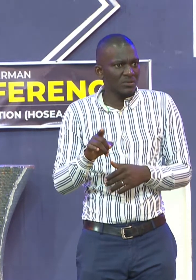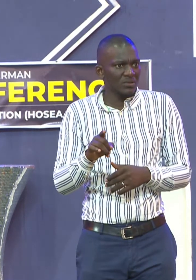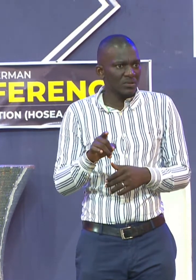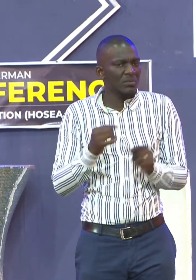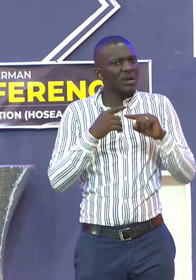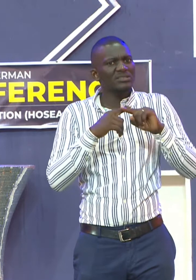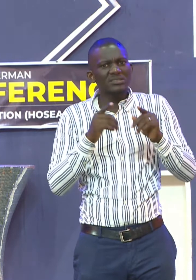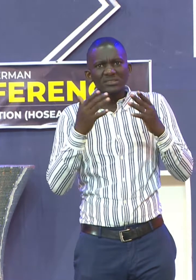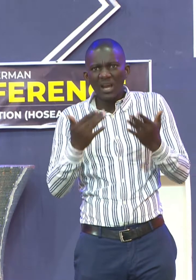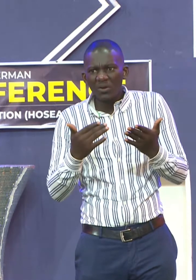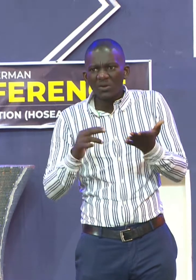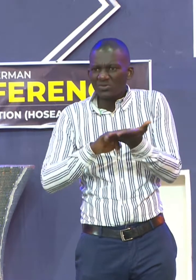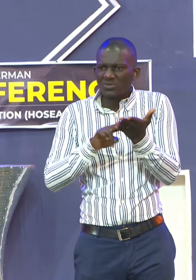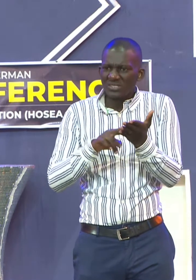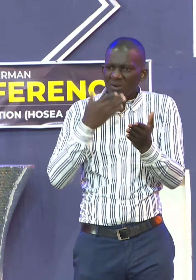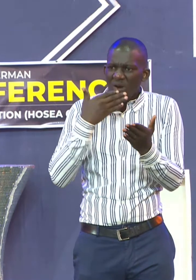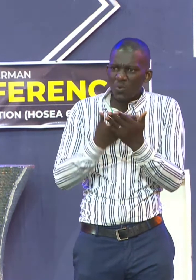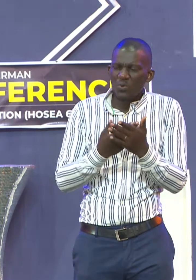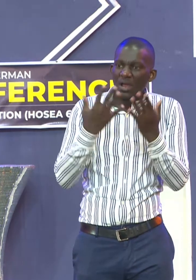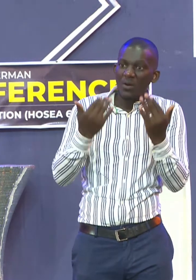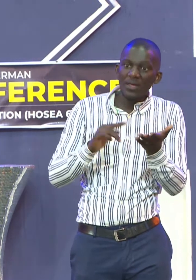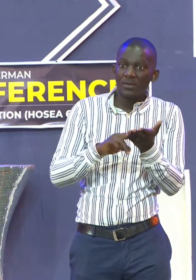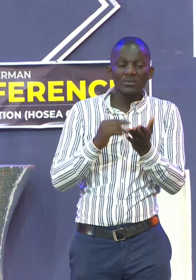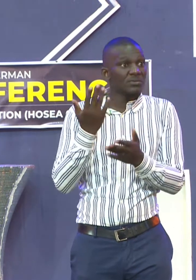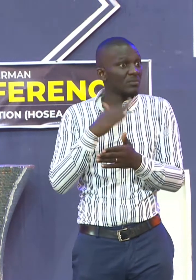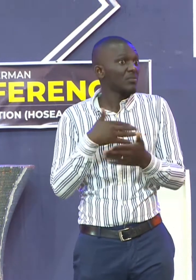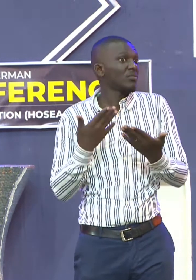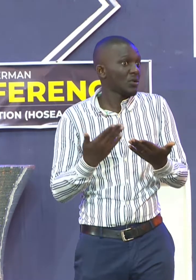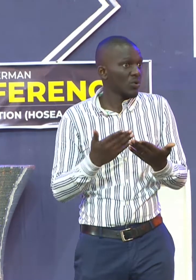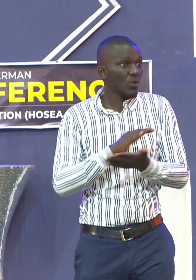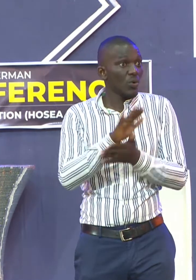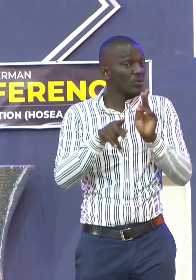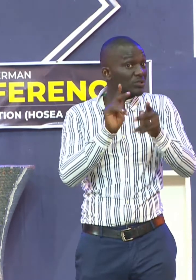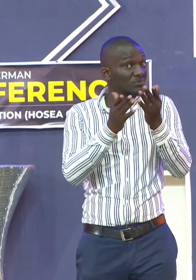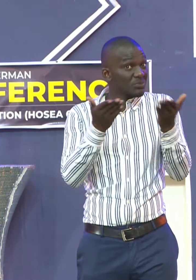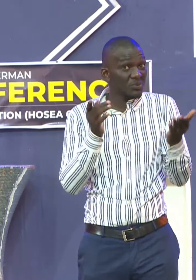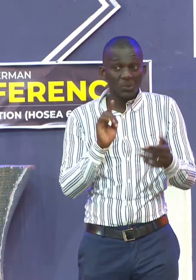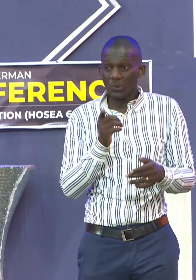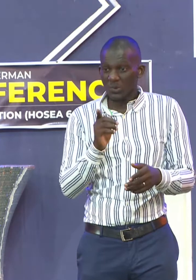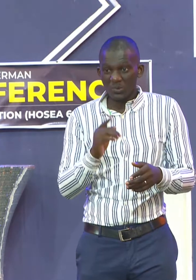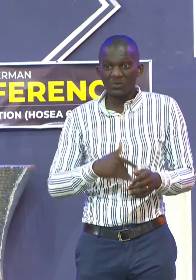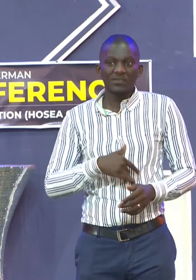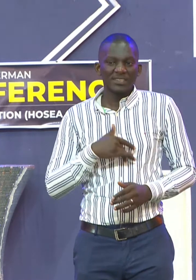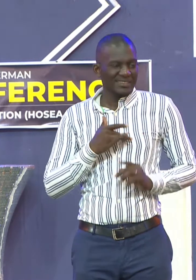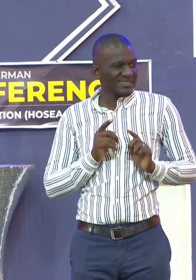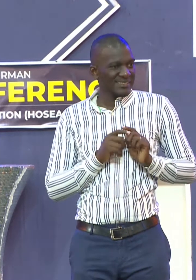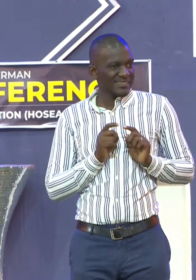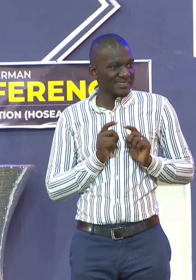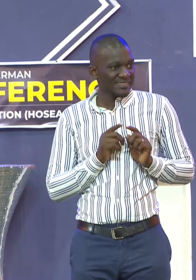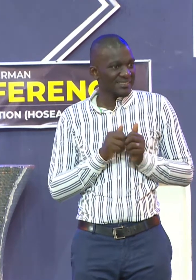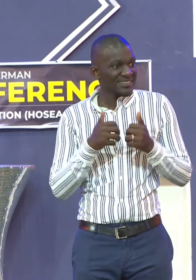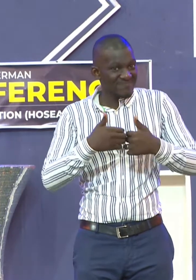to you, instead of being used for the good, they are being used for the evil. All those are thorns. All those